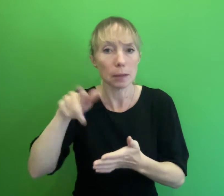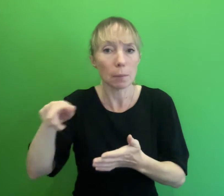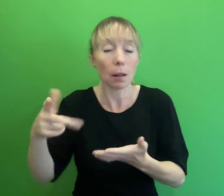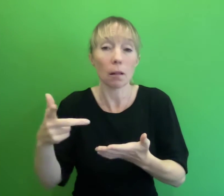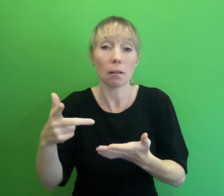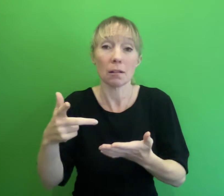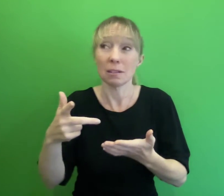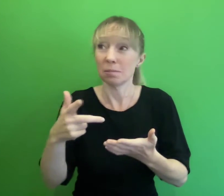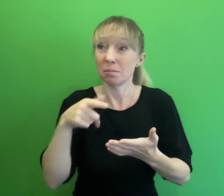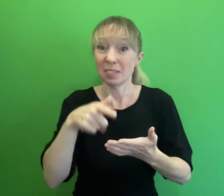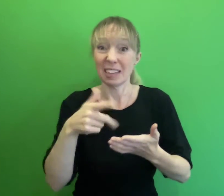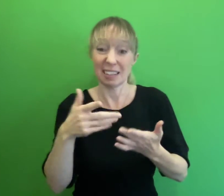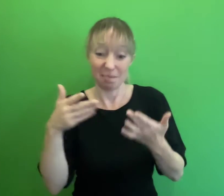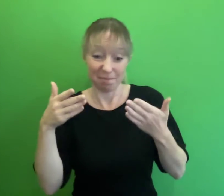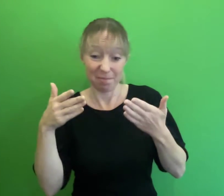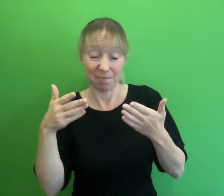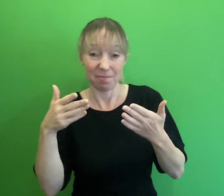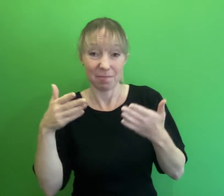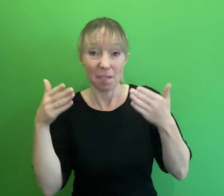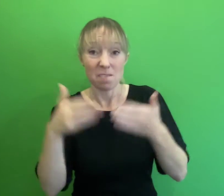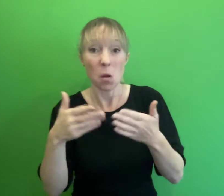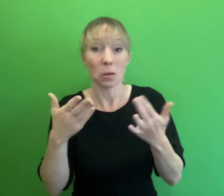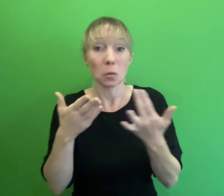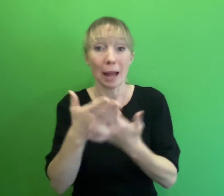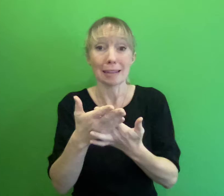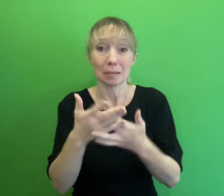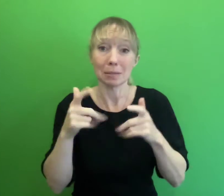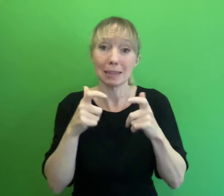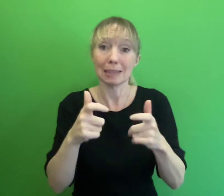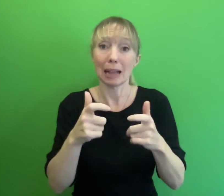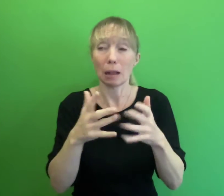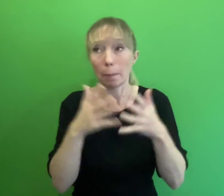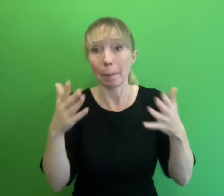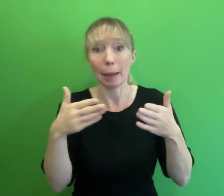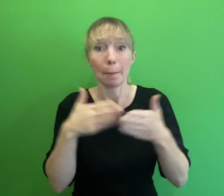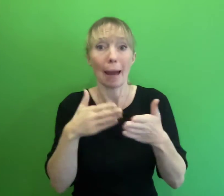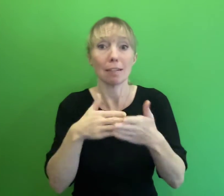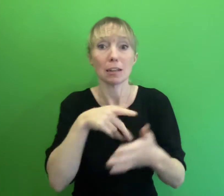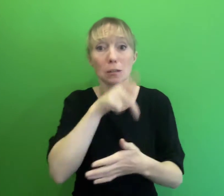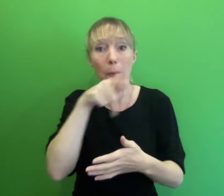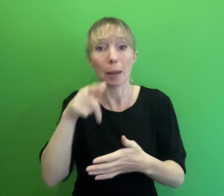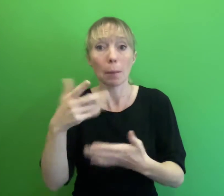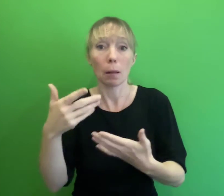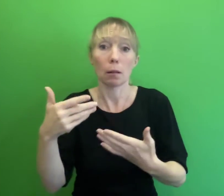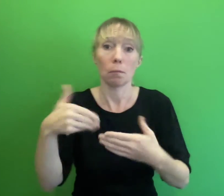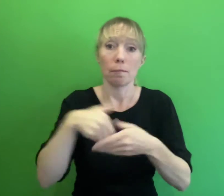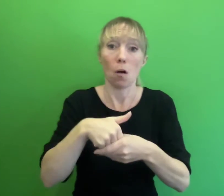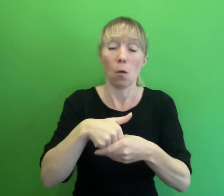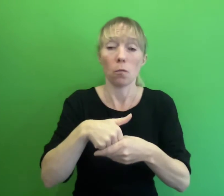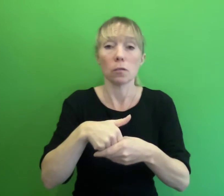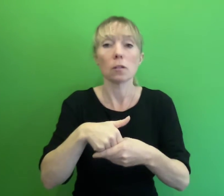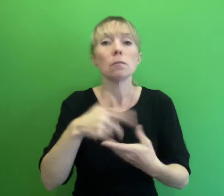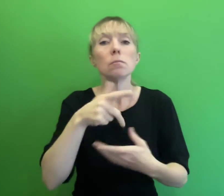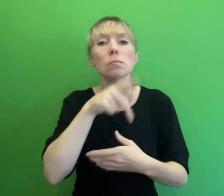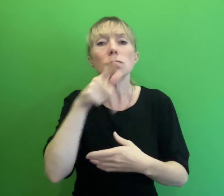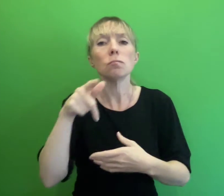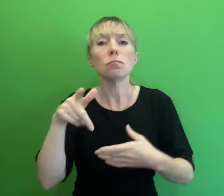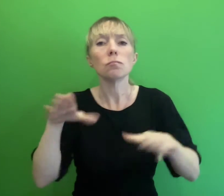significant barriers faced by some of the attendees. Retreat participants agreed that the most effective way to design accessible